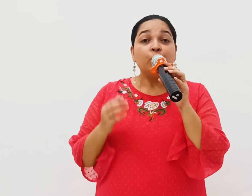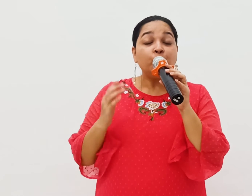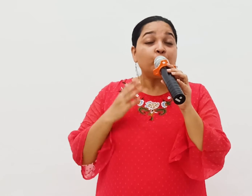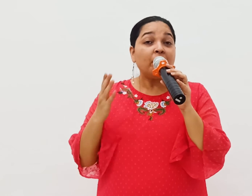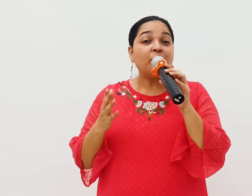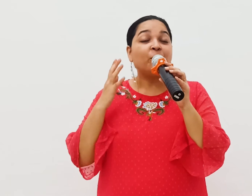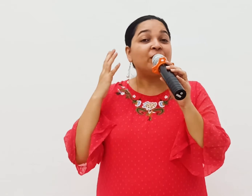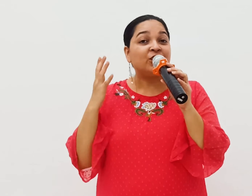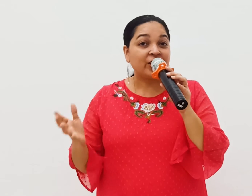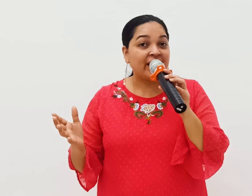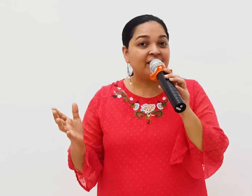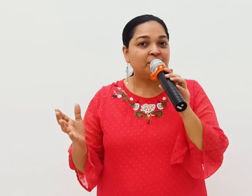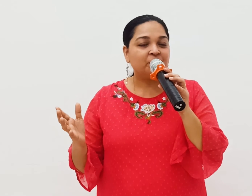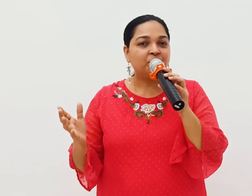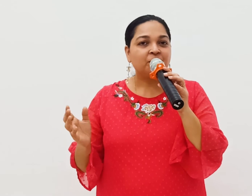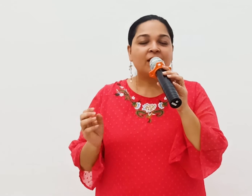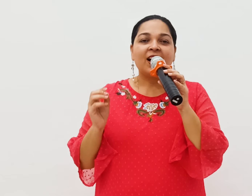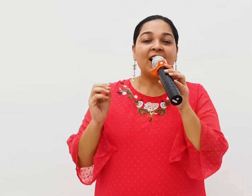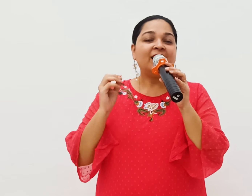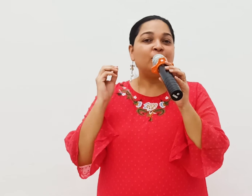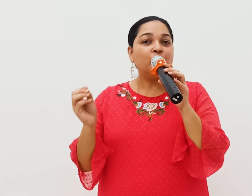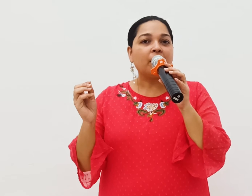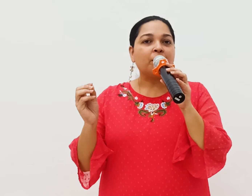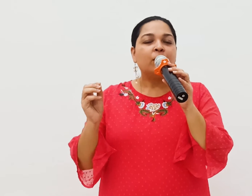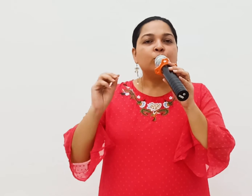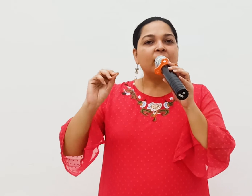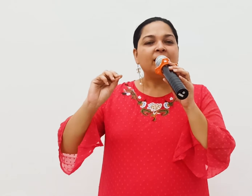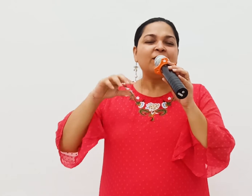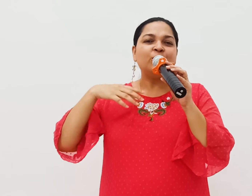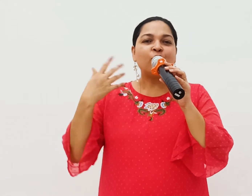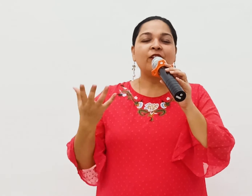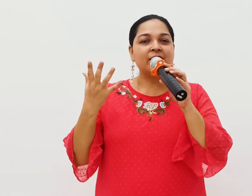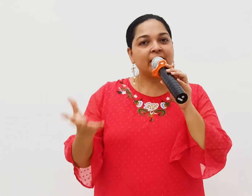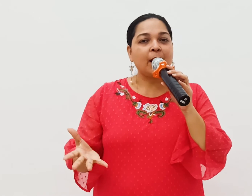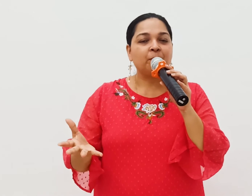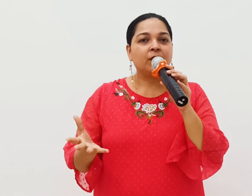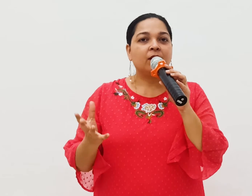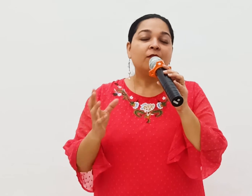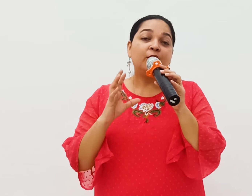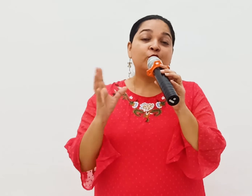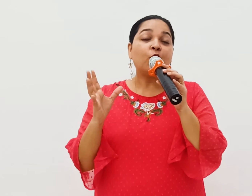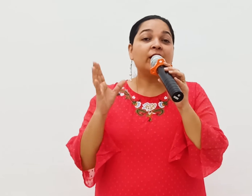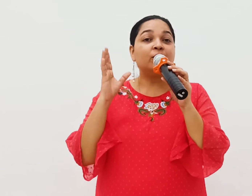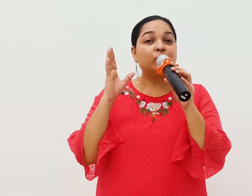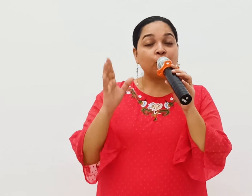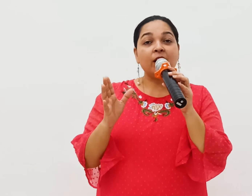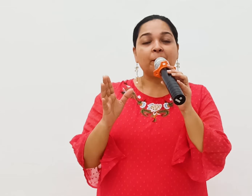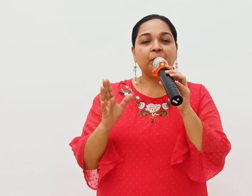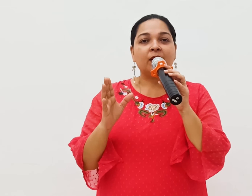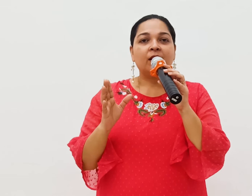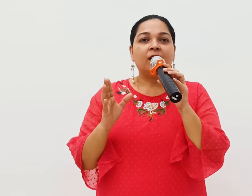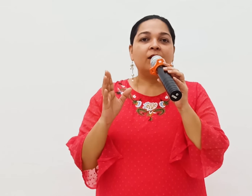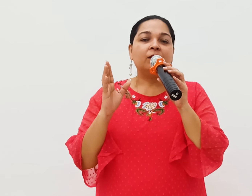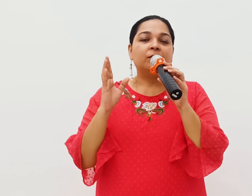hallelujah. Do you remember what we shared? Hallelujah. So I'll give a short recap. We saw that